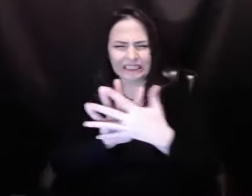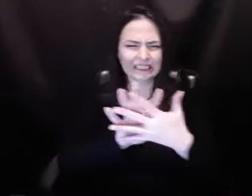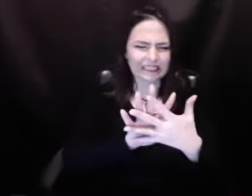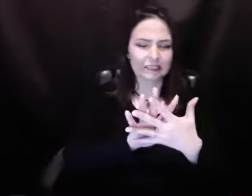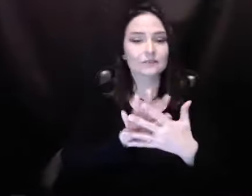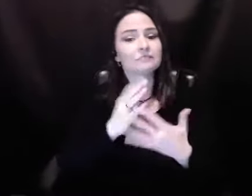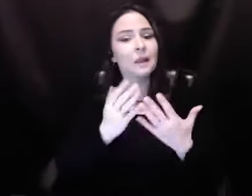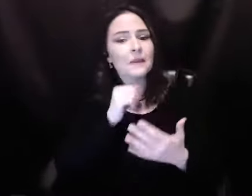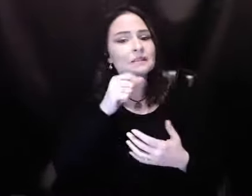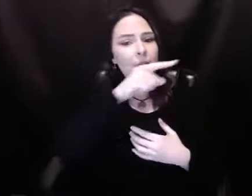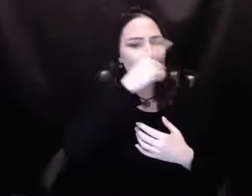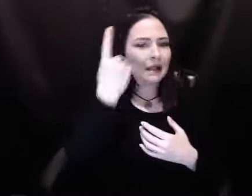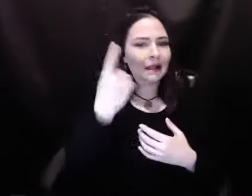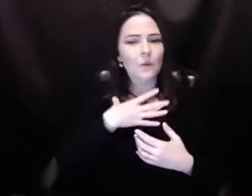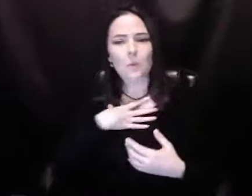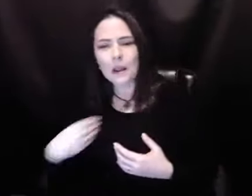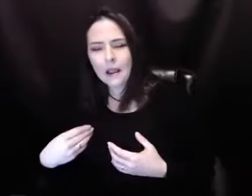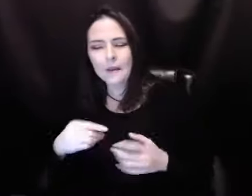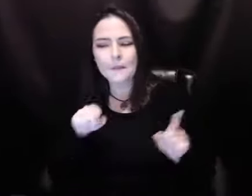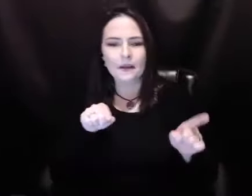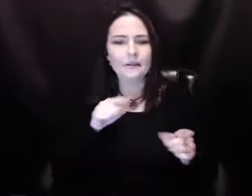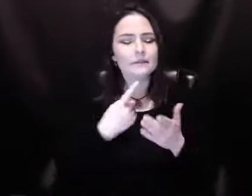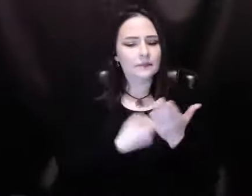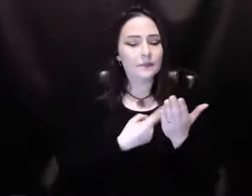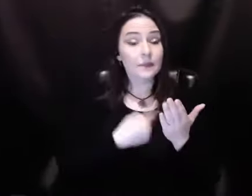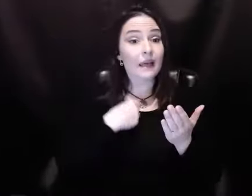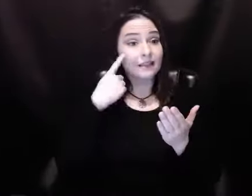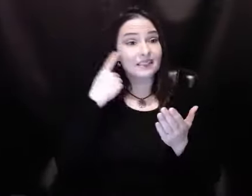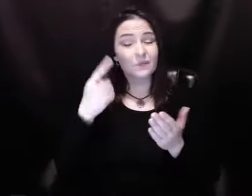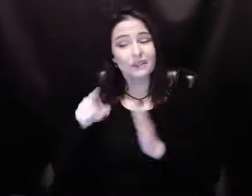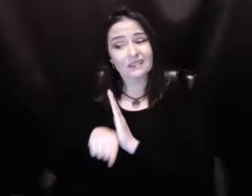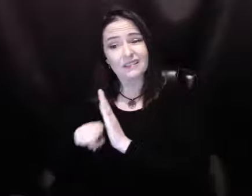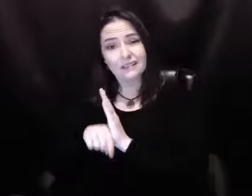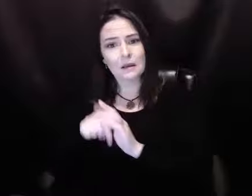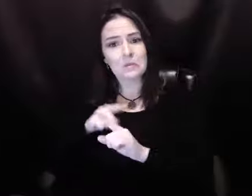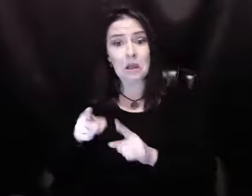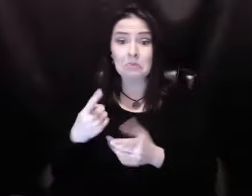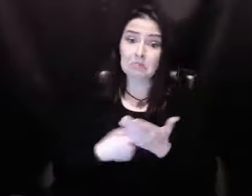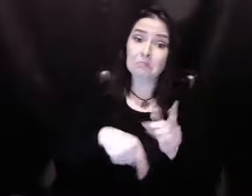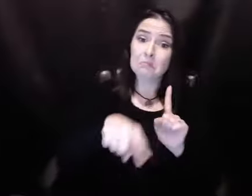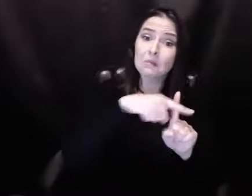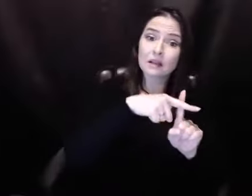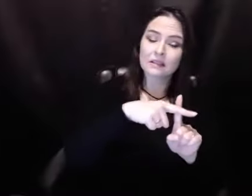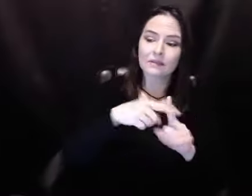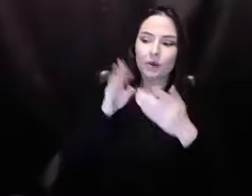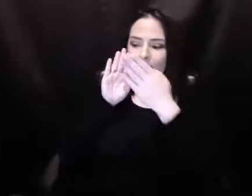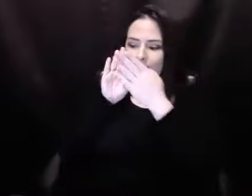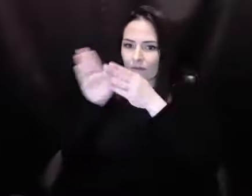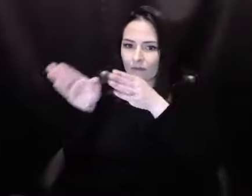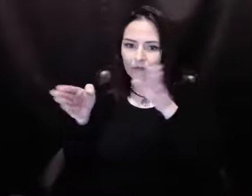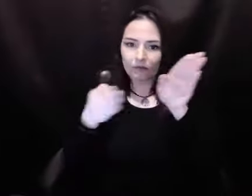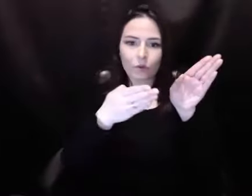revelation between living in the black and white and finding the grey. And I often relate it to a radio,